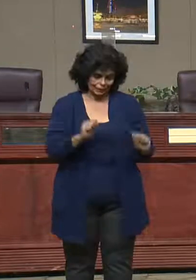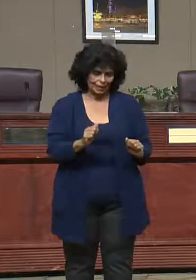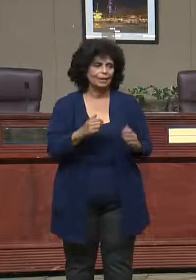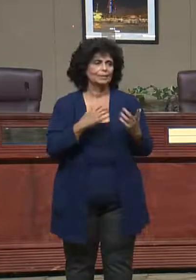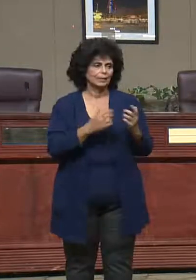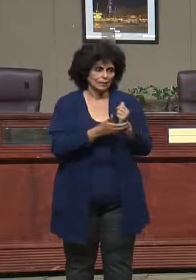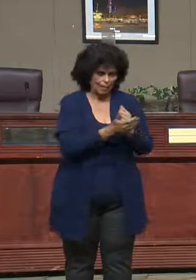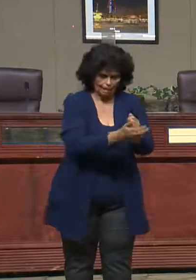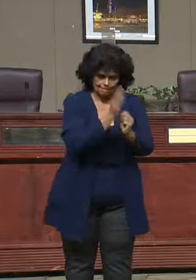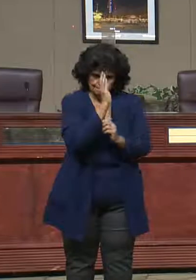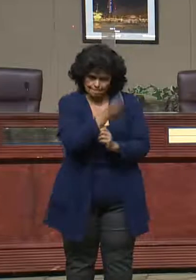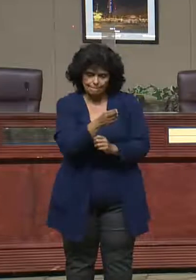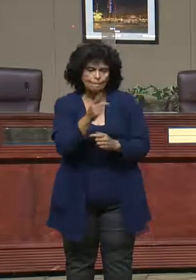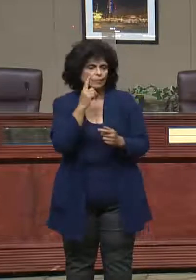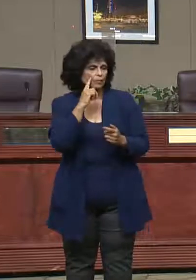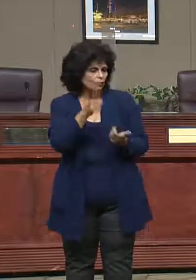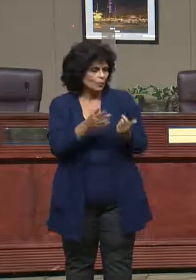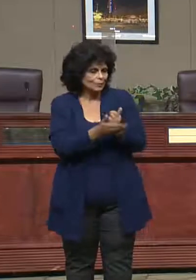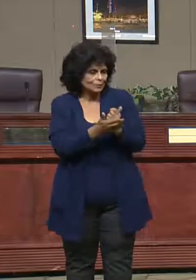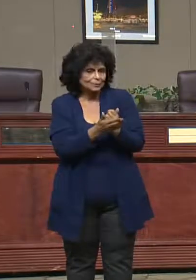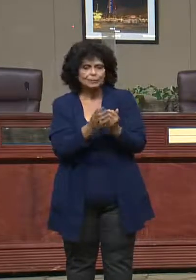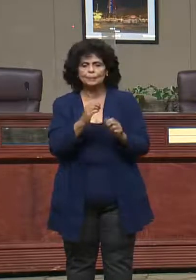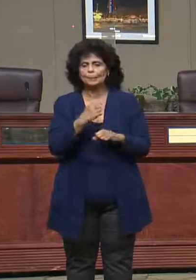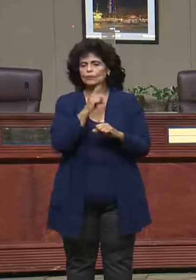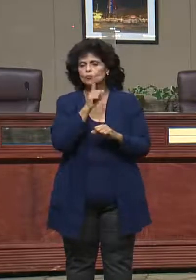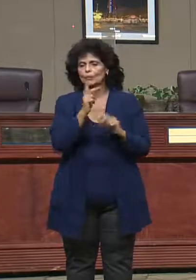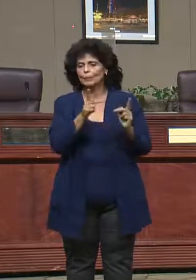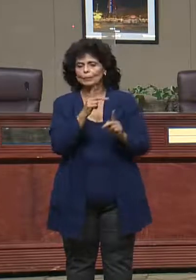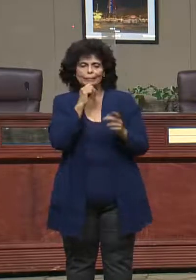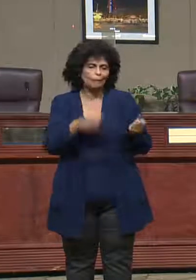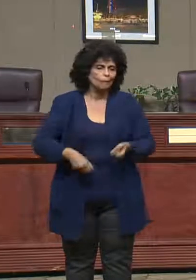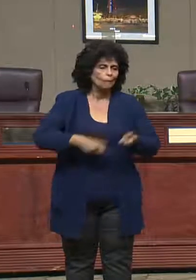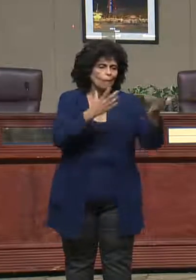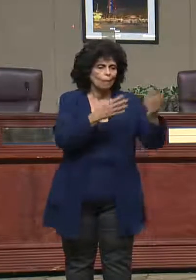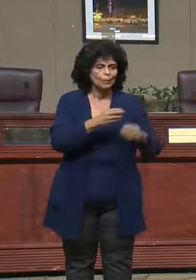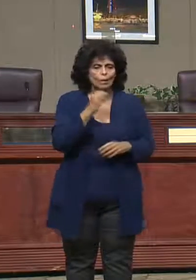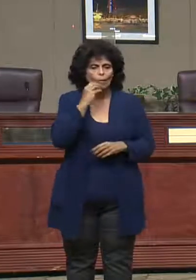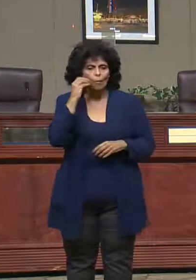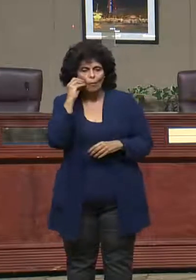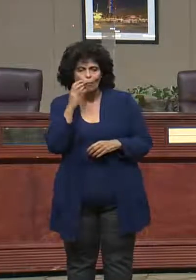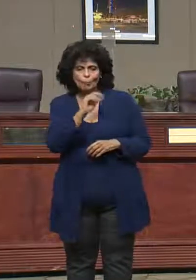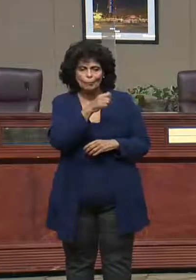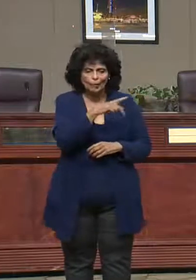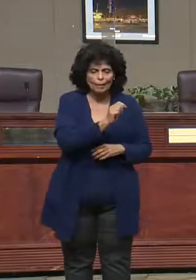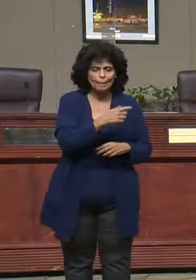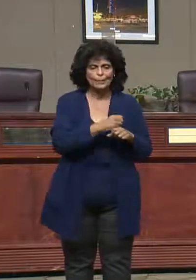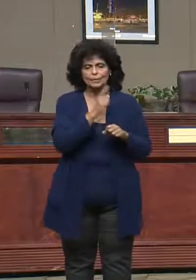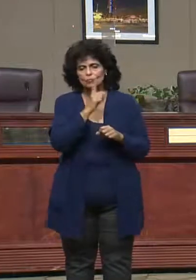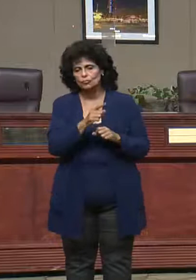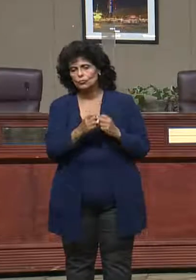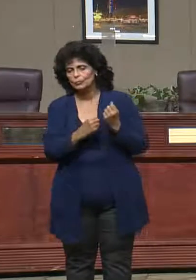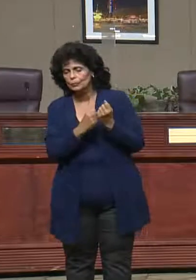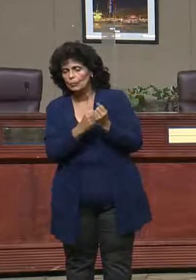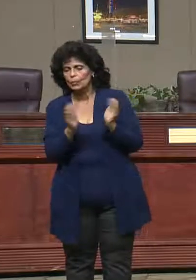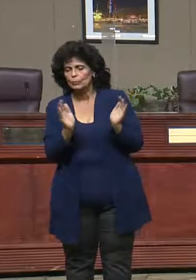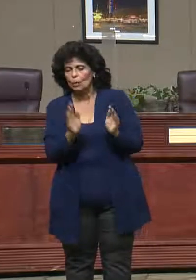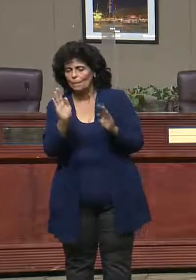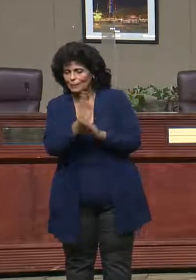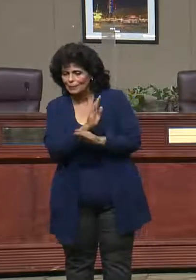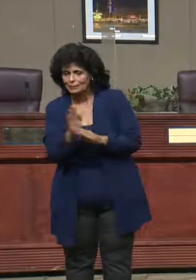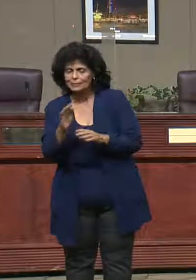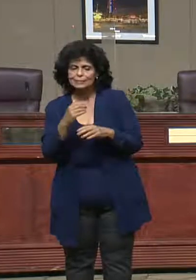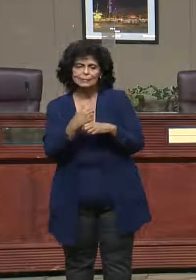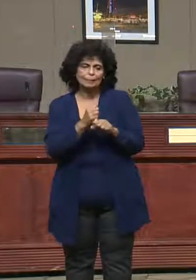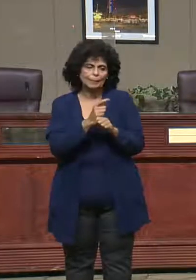eviction diversion. We have the ability to continue offering assistance to small businesses